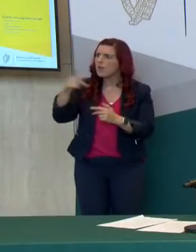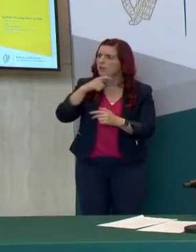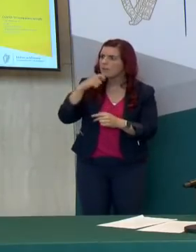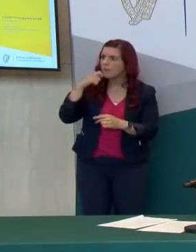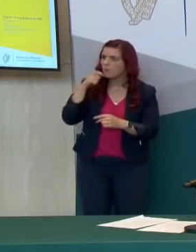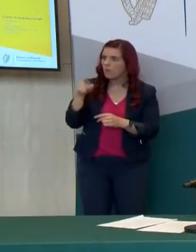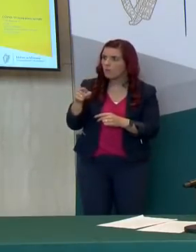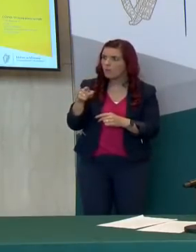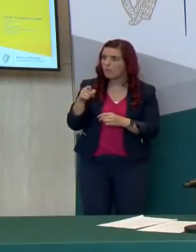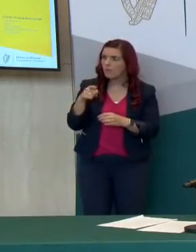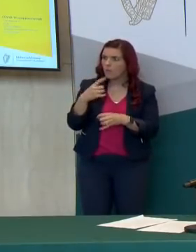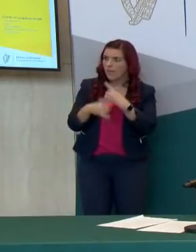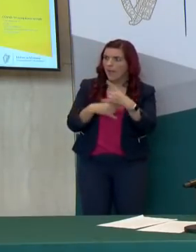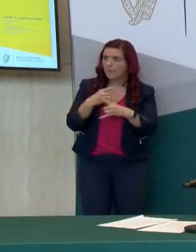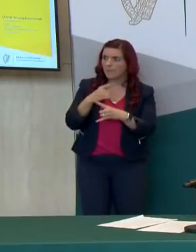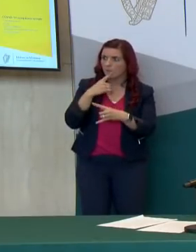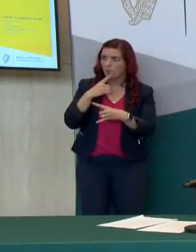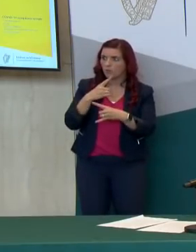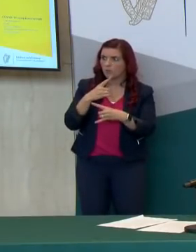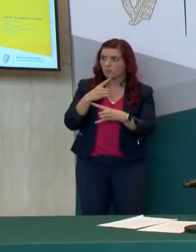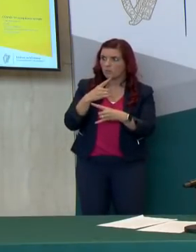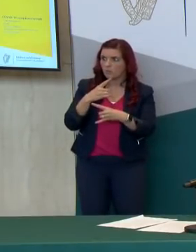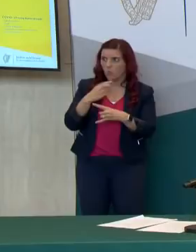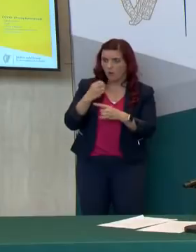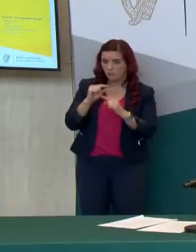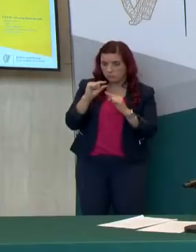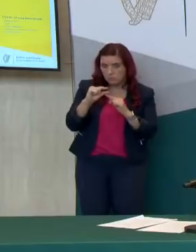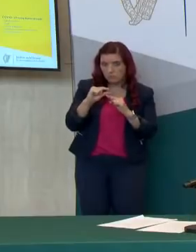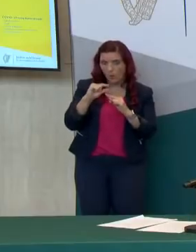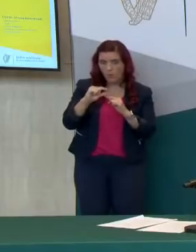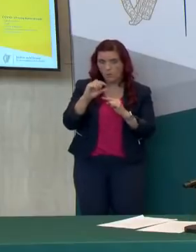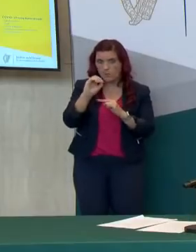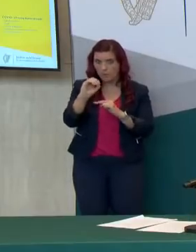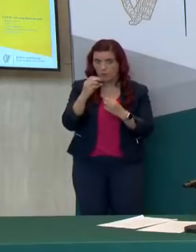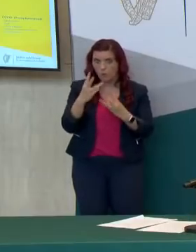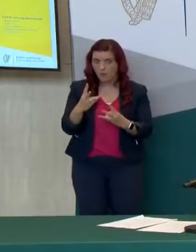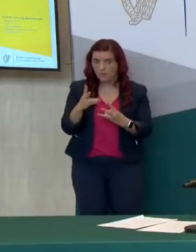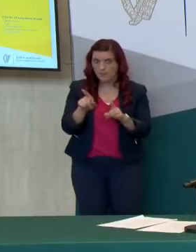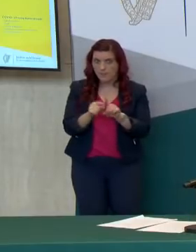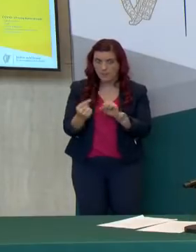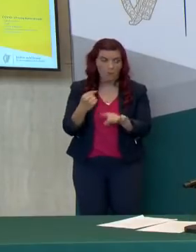what that chart is showing? Case numbers very close to zero? Well, we were down